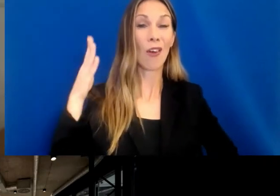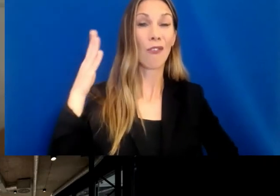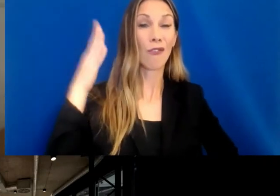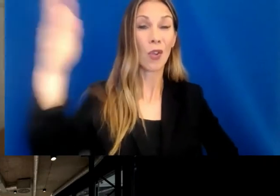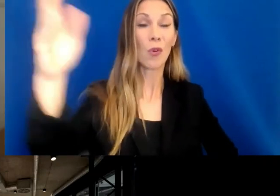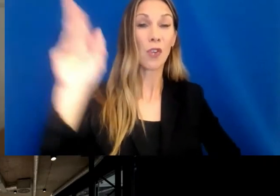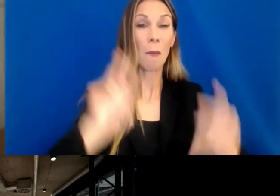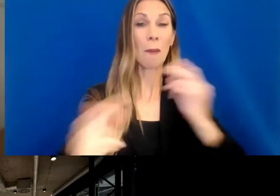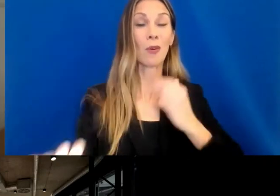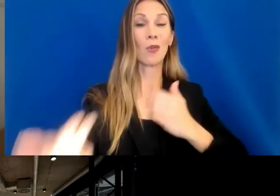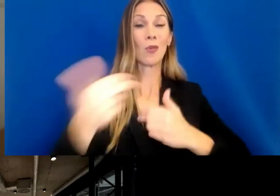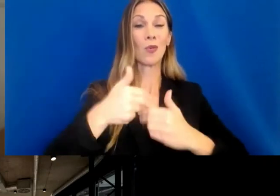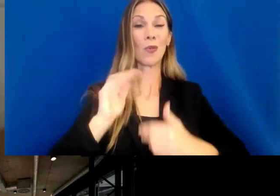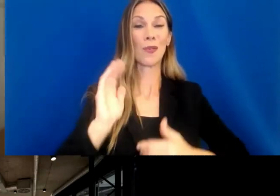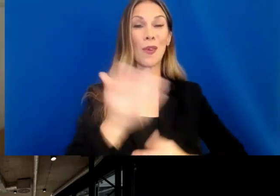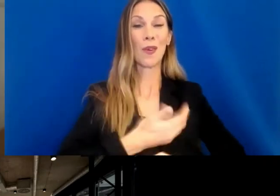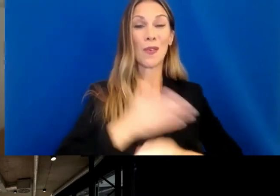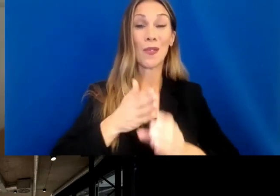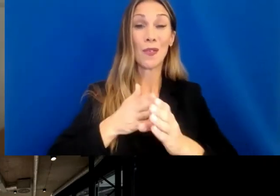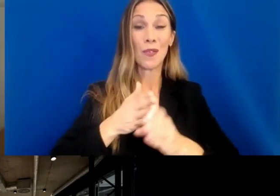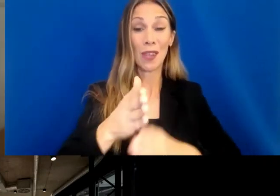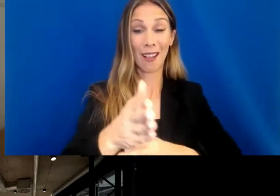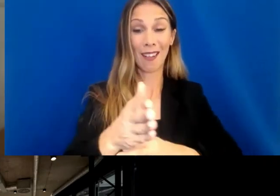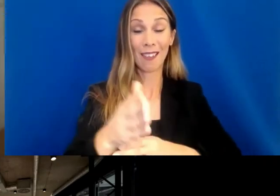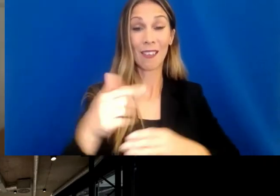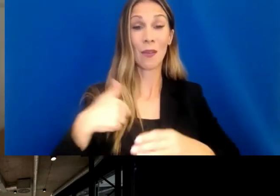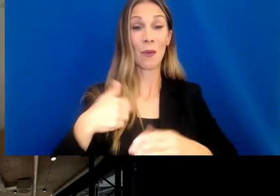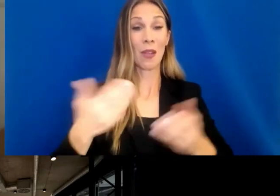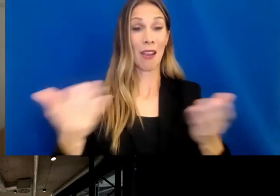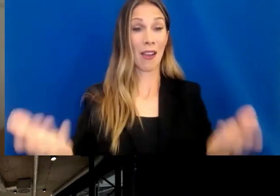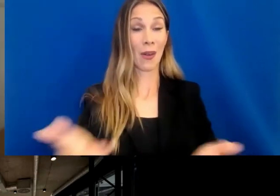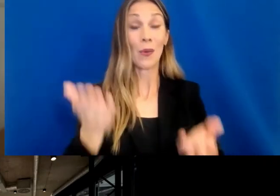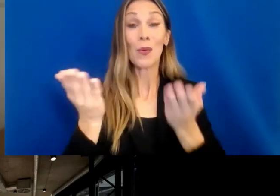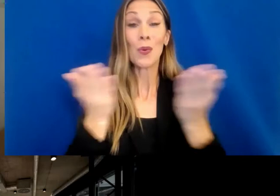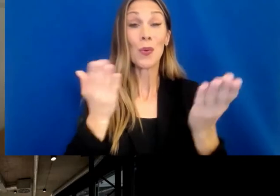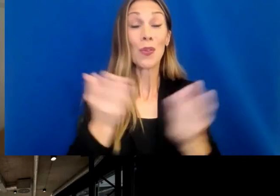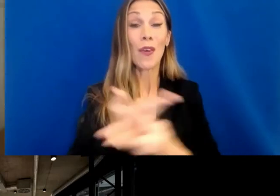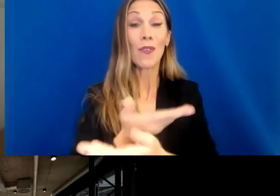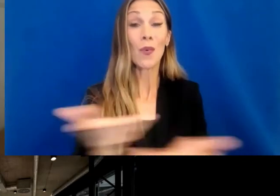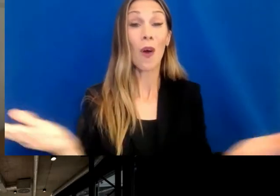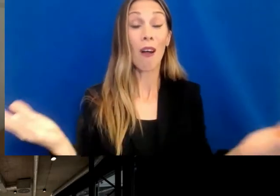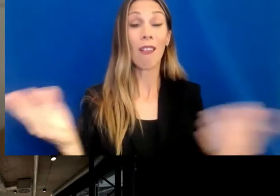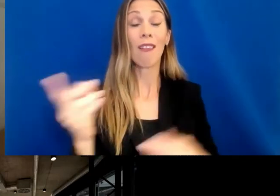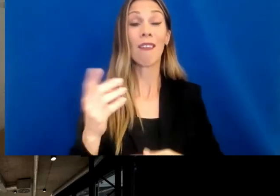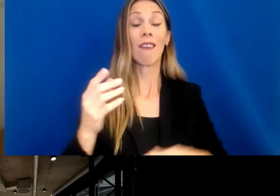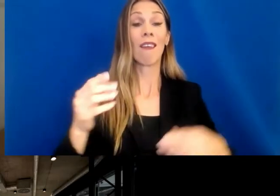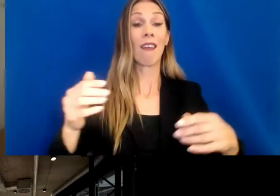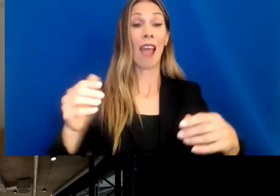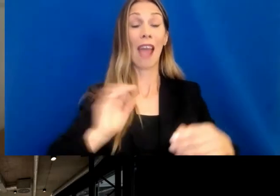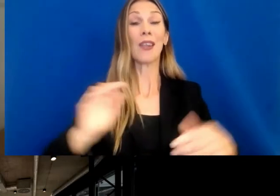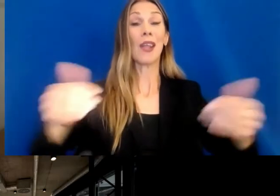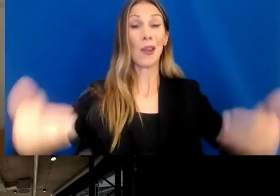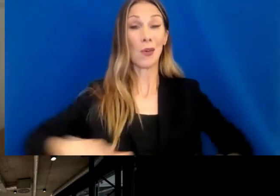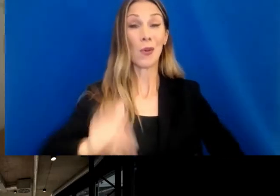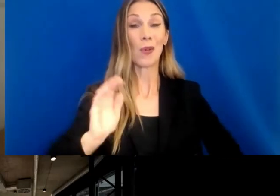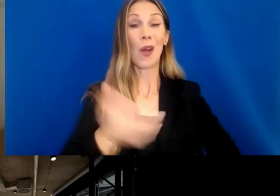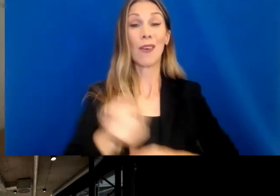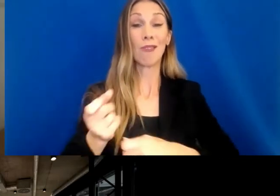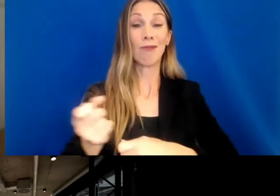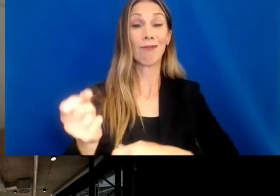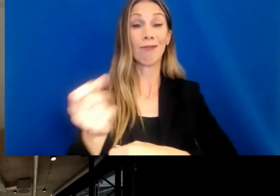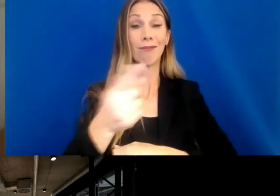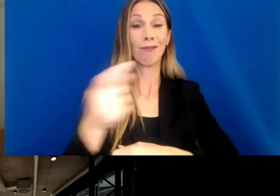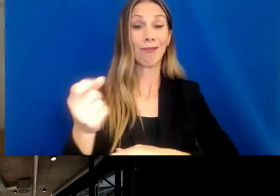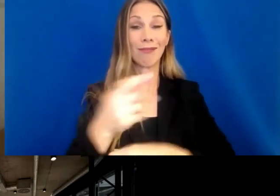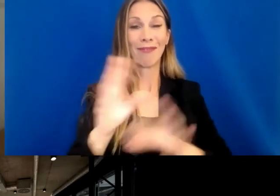the field. We are here to serve and not only to introduce our virtual annual meeting, but to